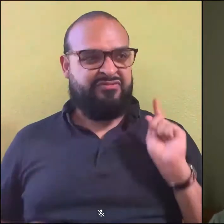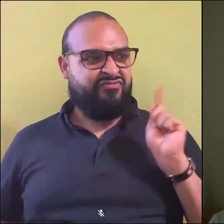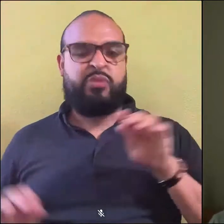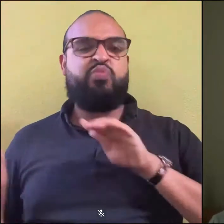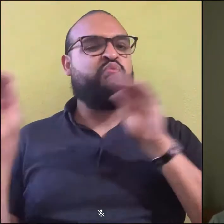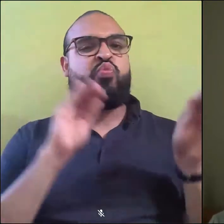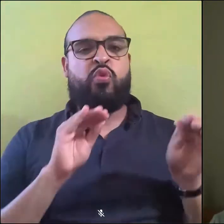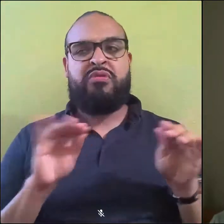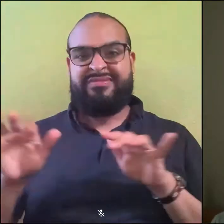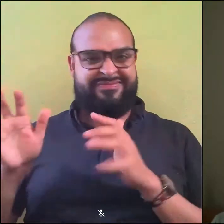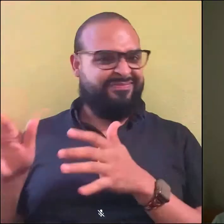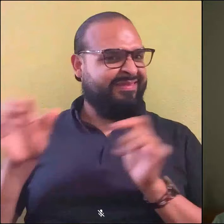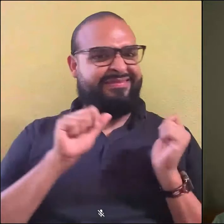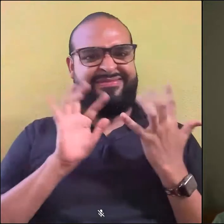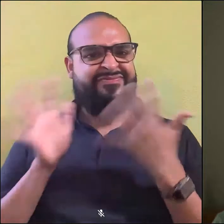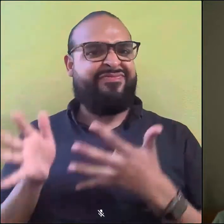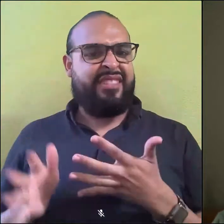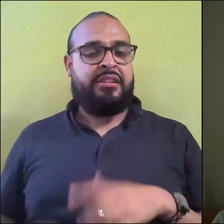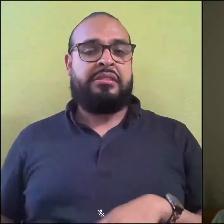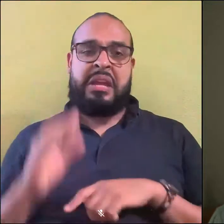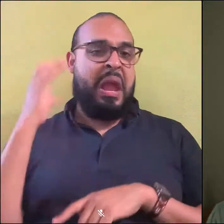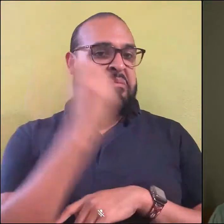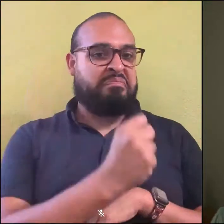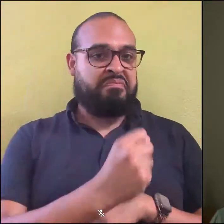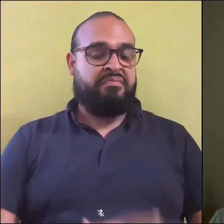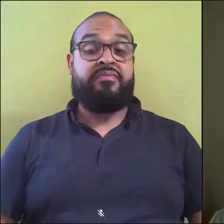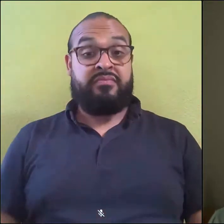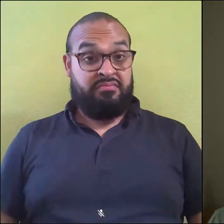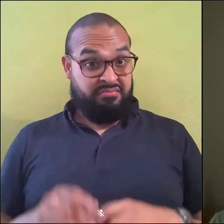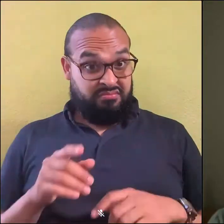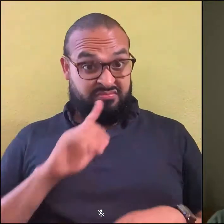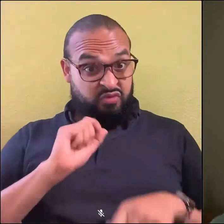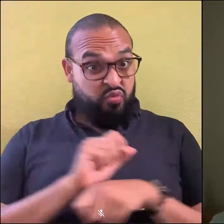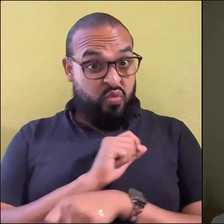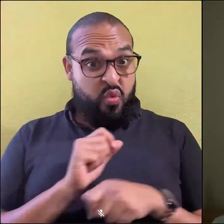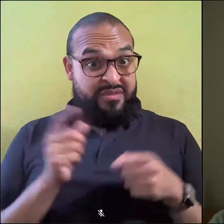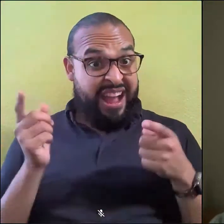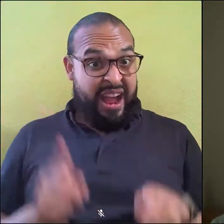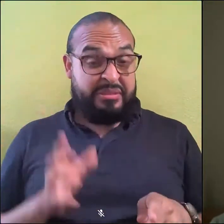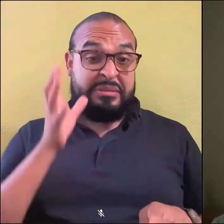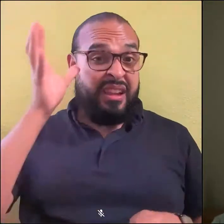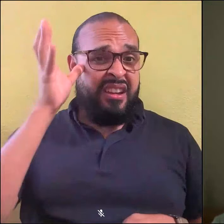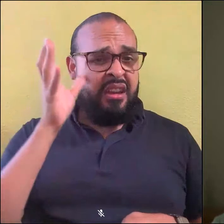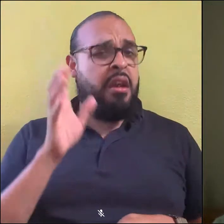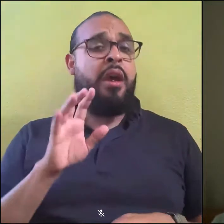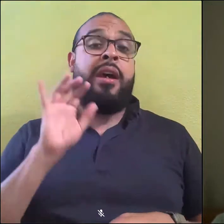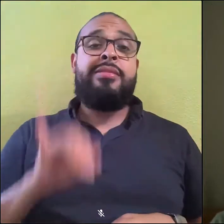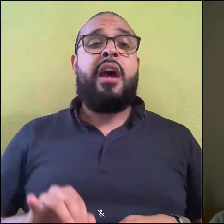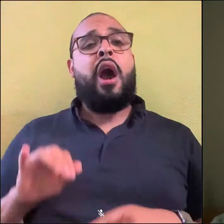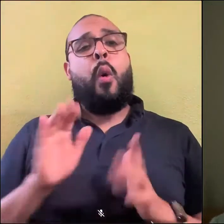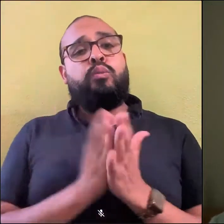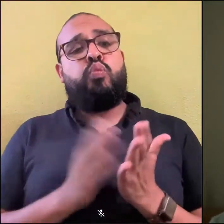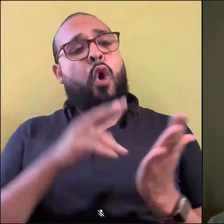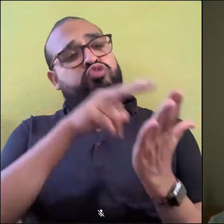or in a movie, read a book about. It's something that actually happened to my parents and my grandparents and so on. And again,